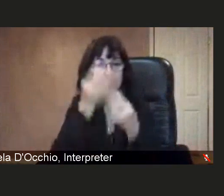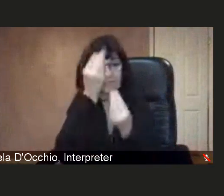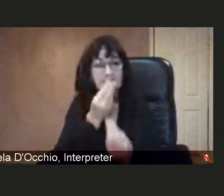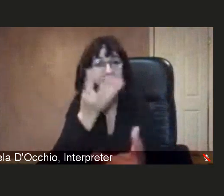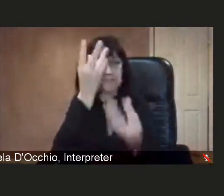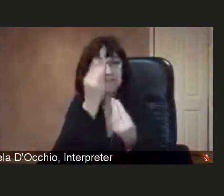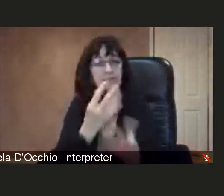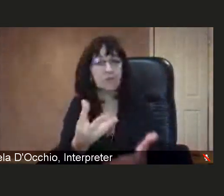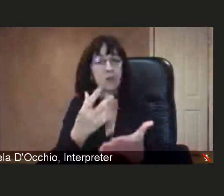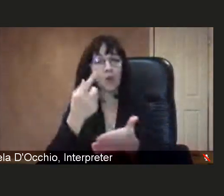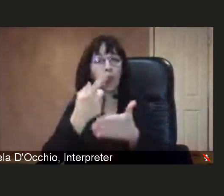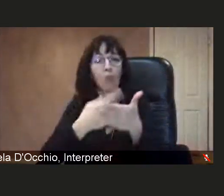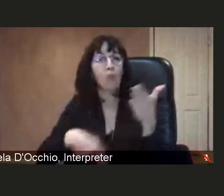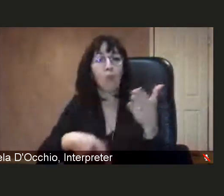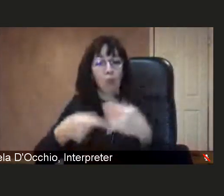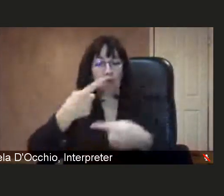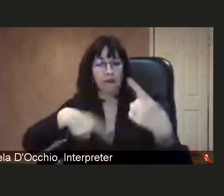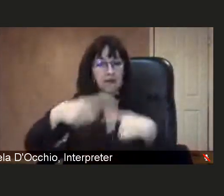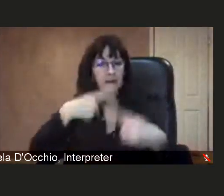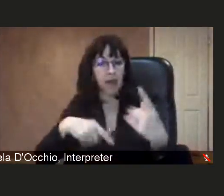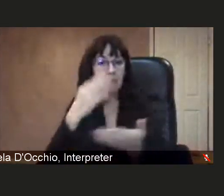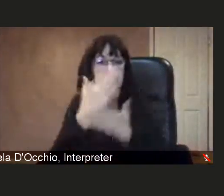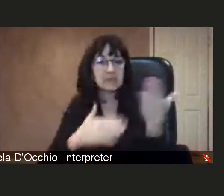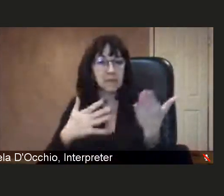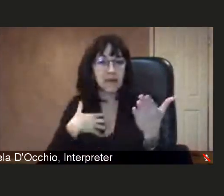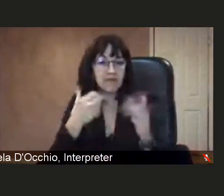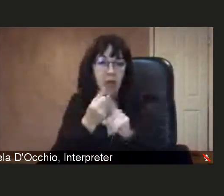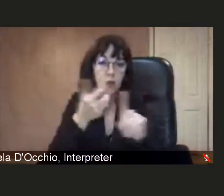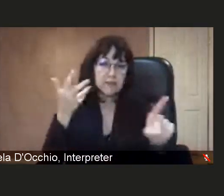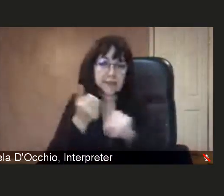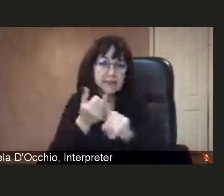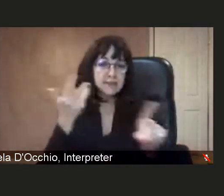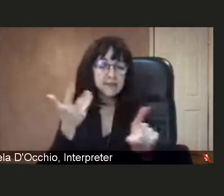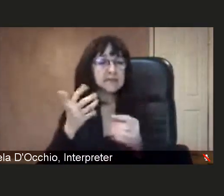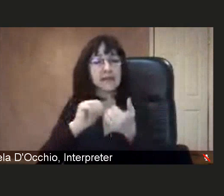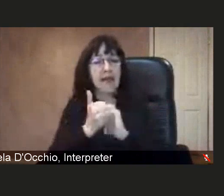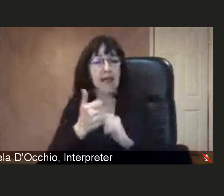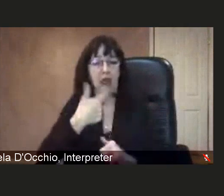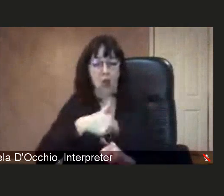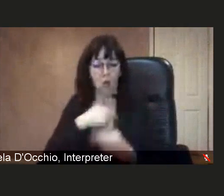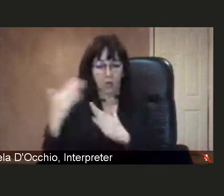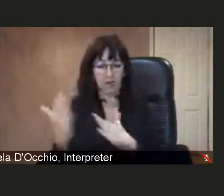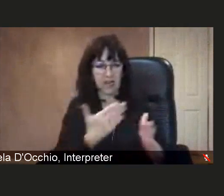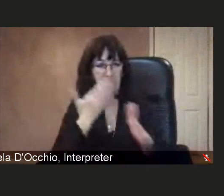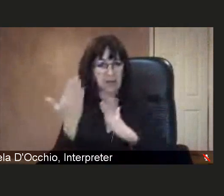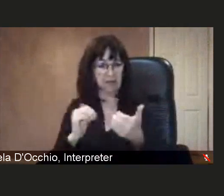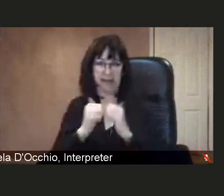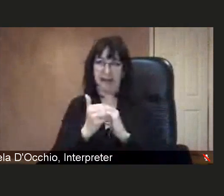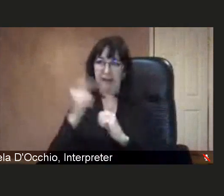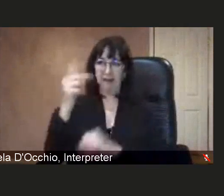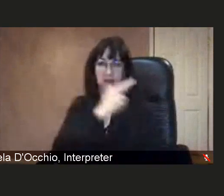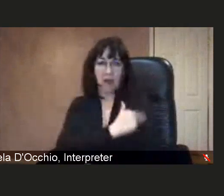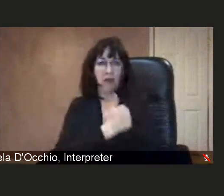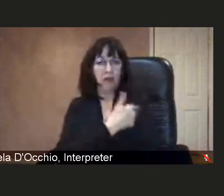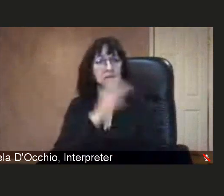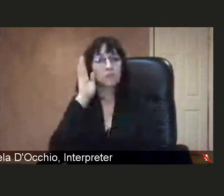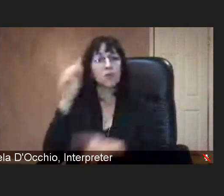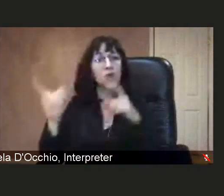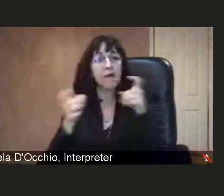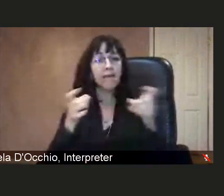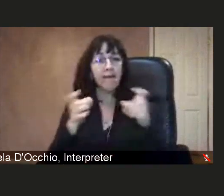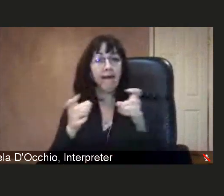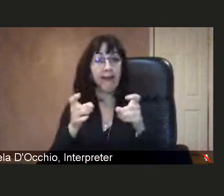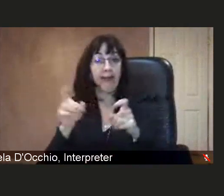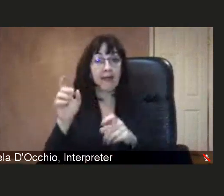and the details behind some of our surge capacity planning and how we are doing everything to be ready to take care of you during